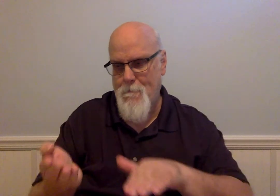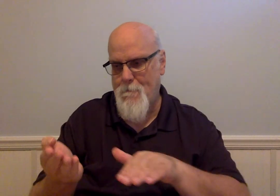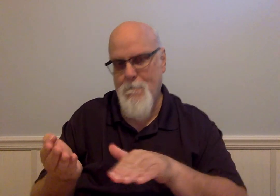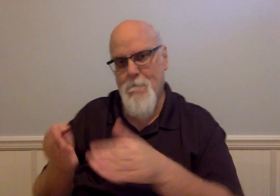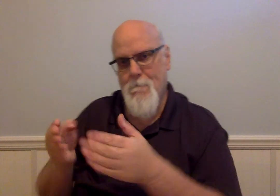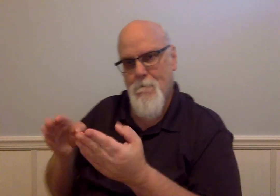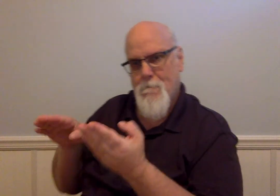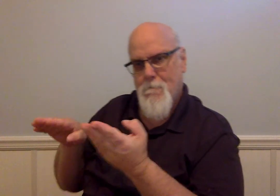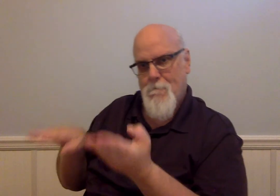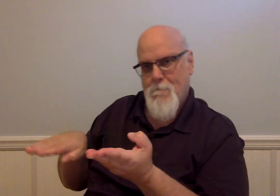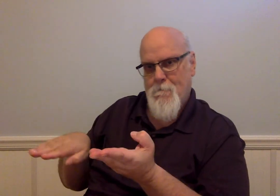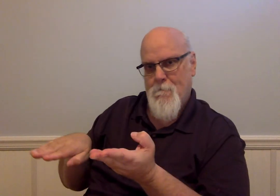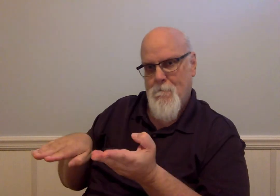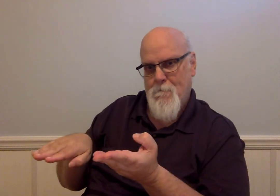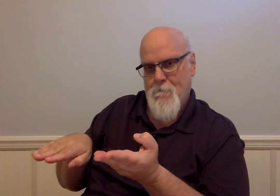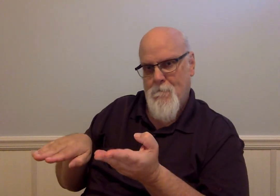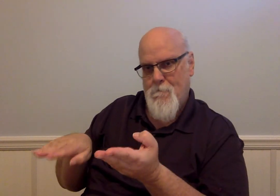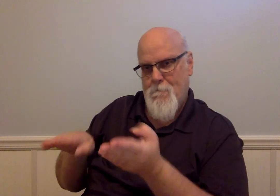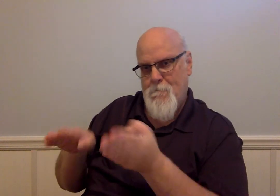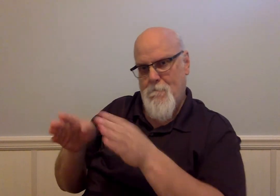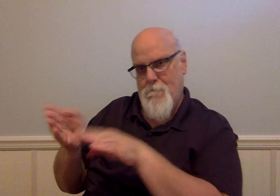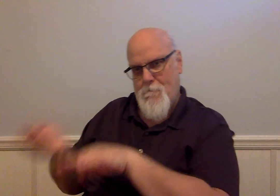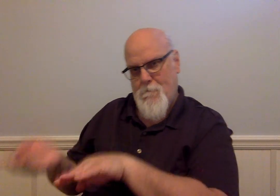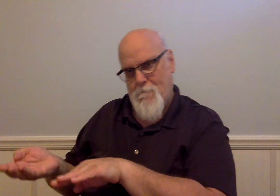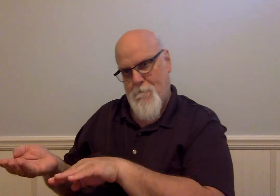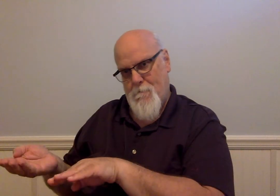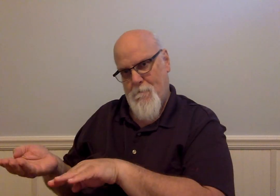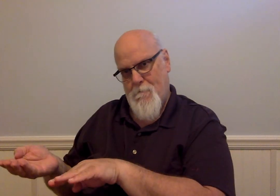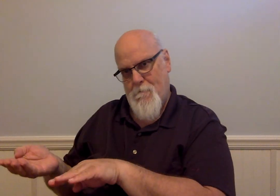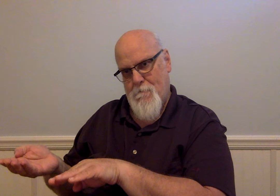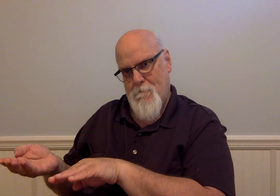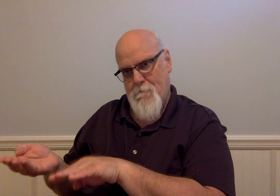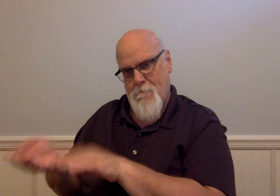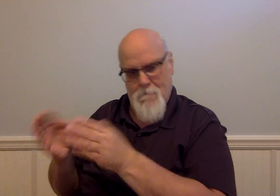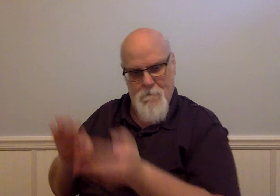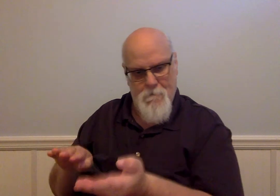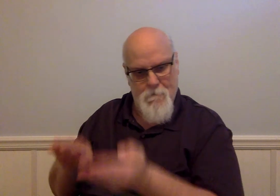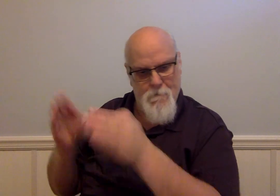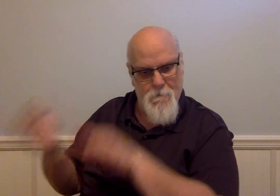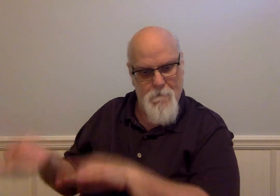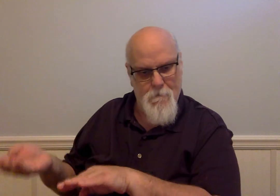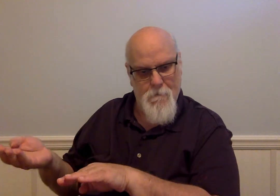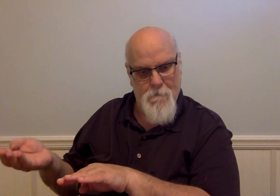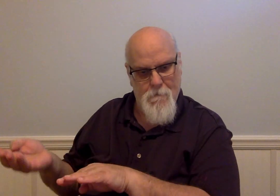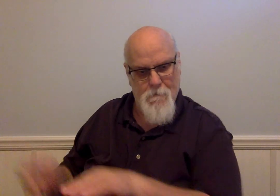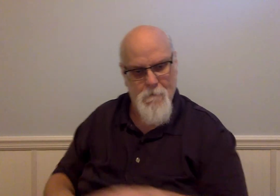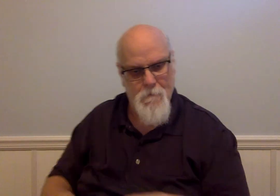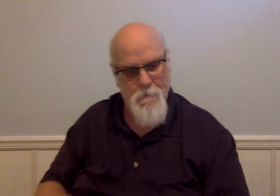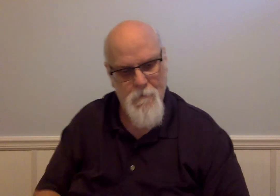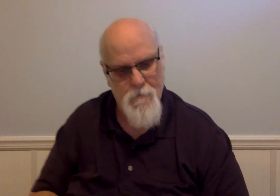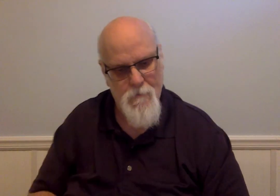Something's dead. Your one hand's up, one hand's down, and they flip over. You're dead.